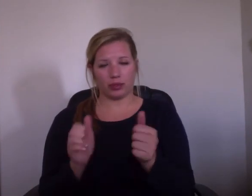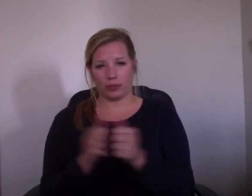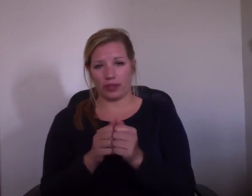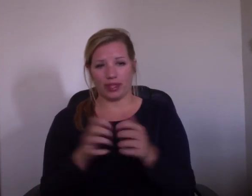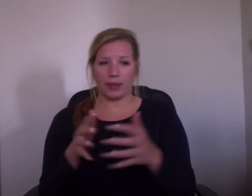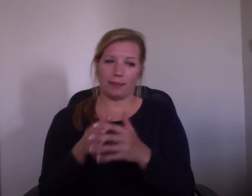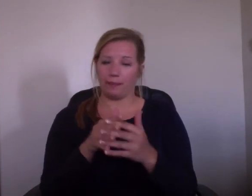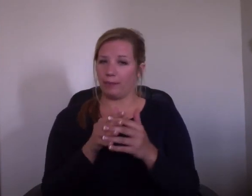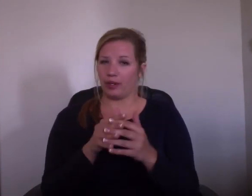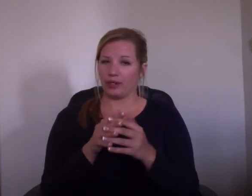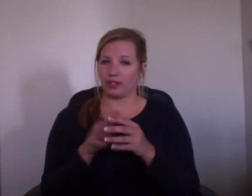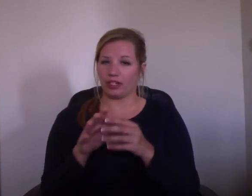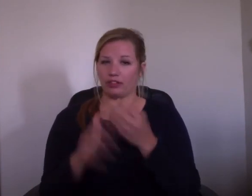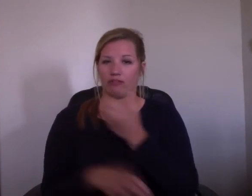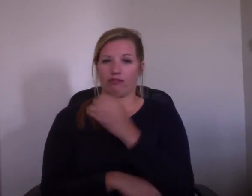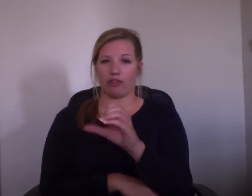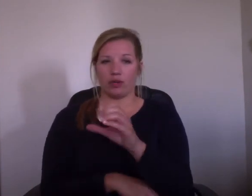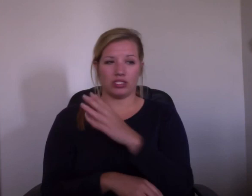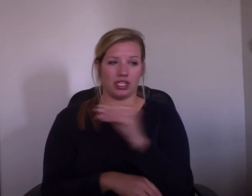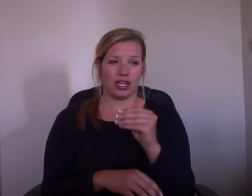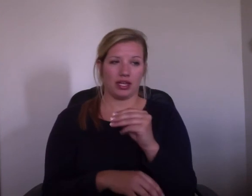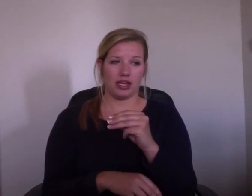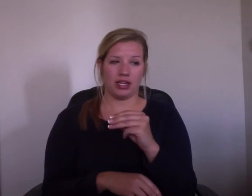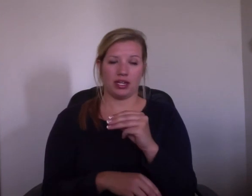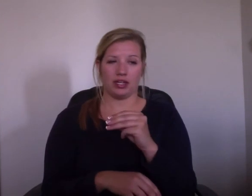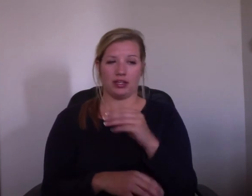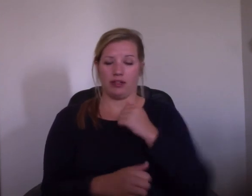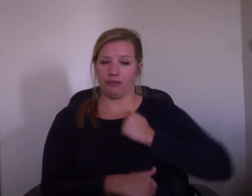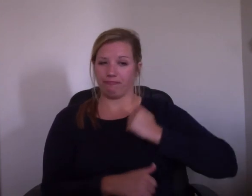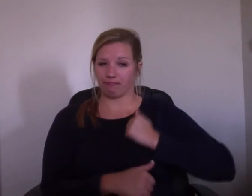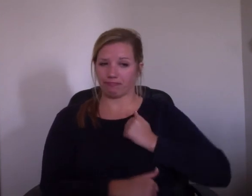military. And so the 1970s,